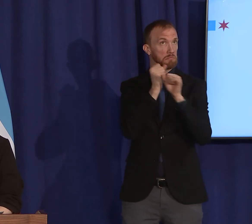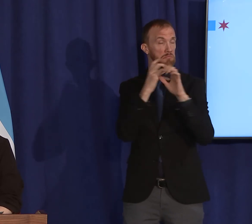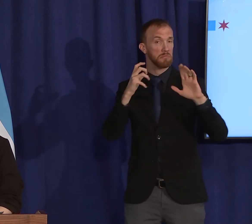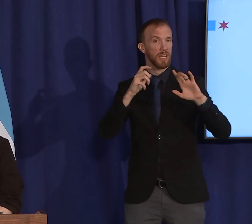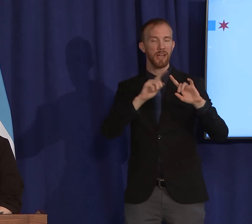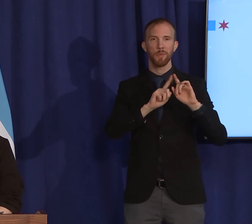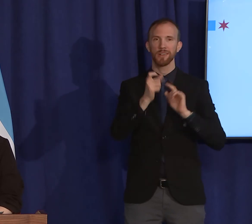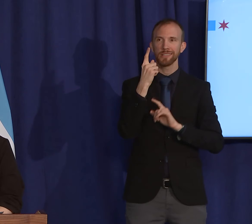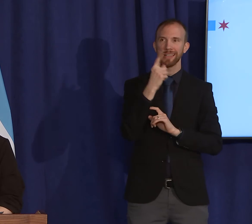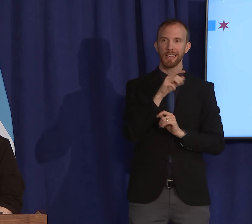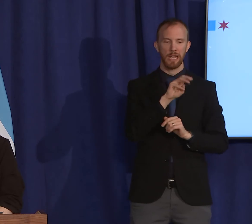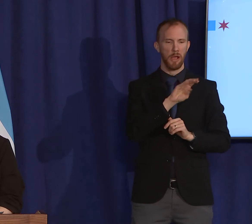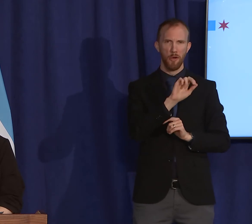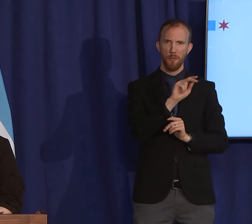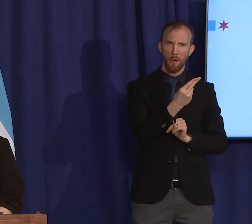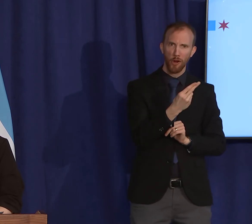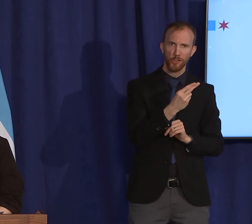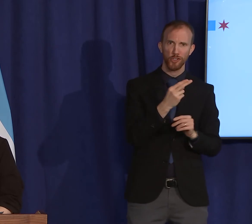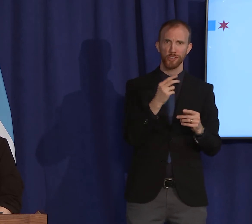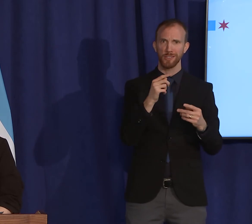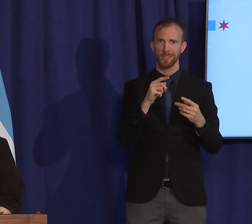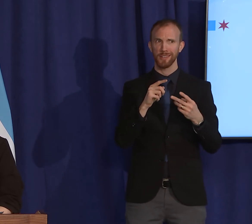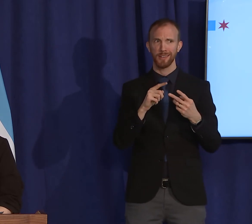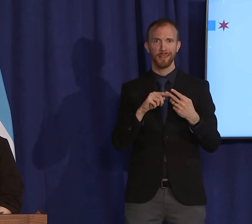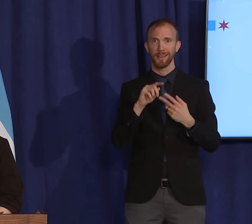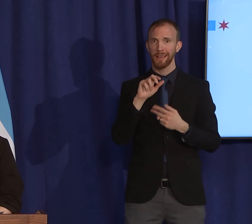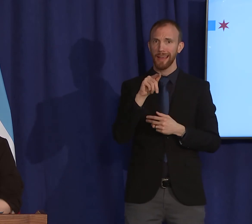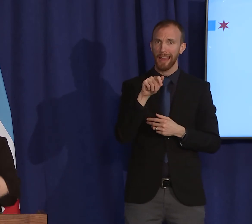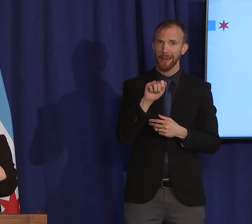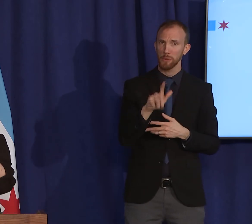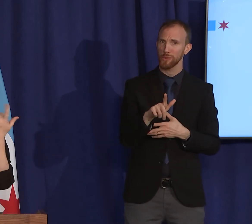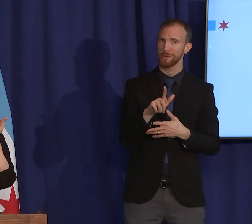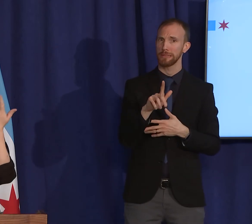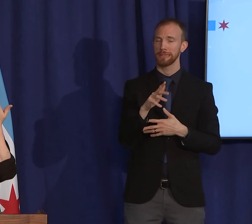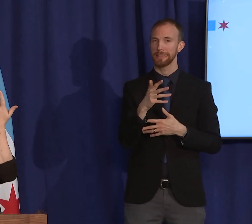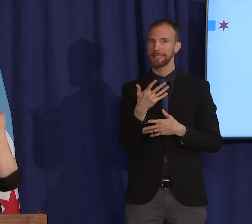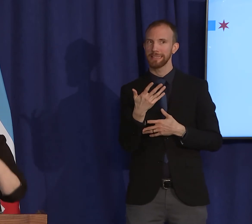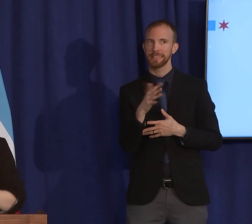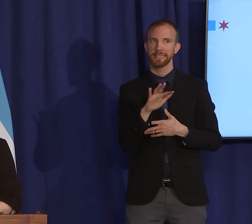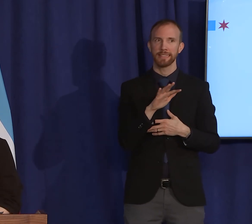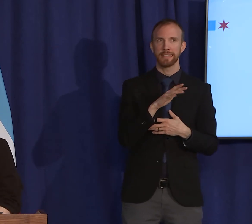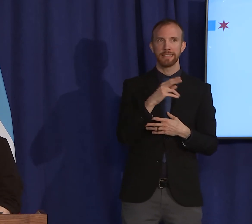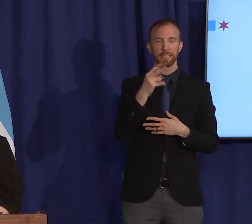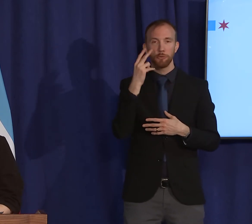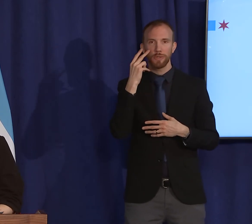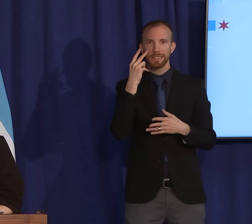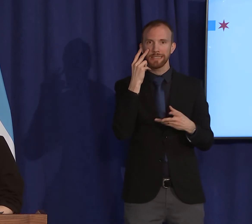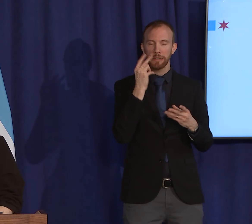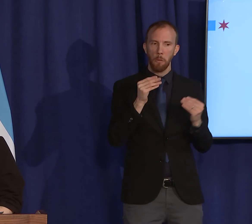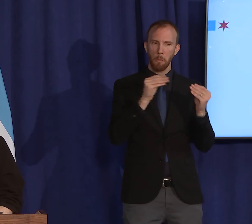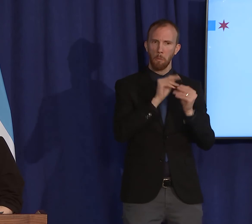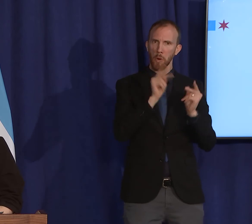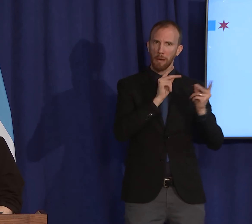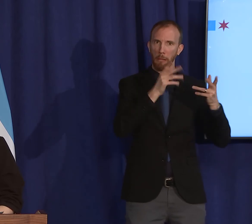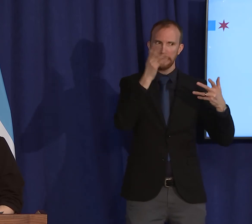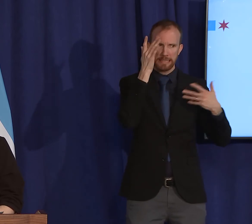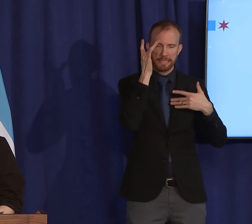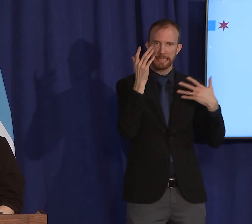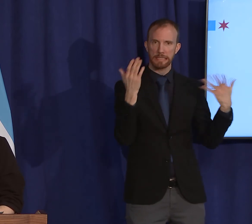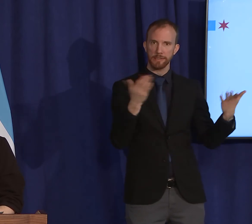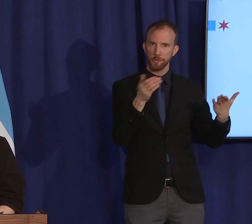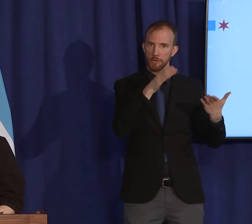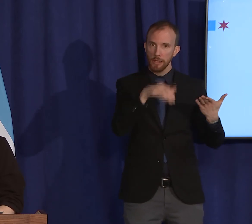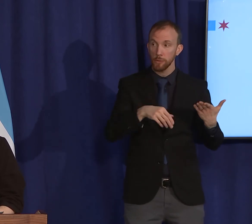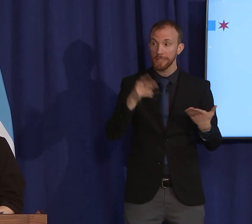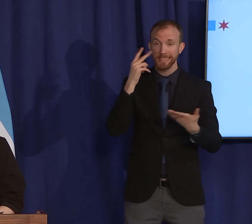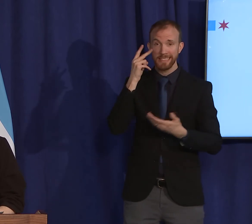is a real moment of question here, and where we see cases going up like this, even in the setting of a good vaccine